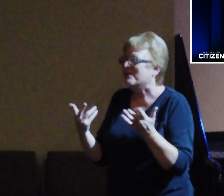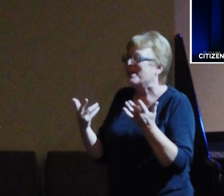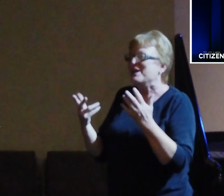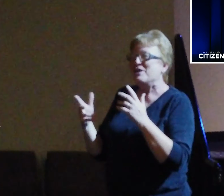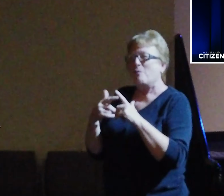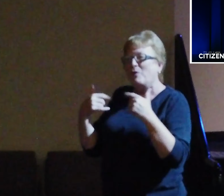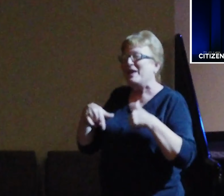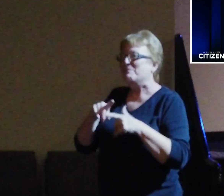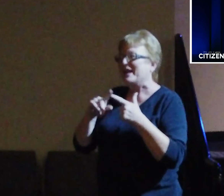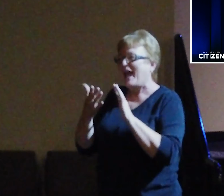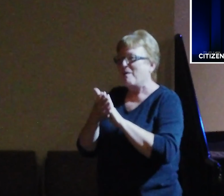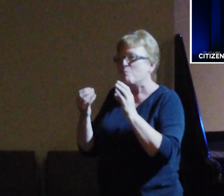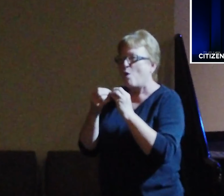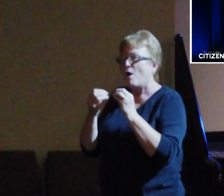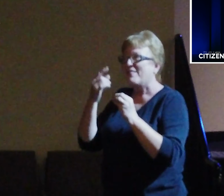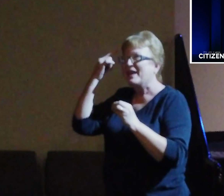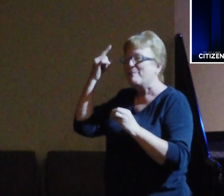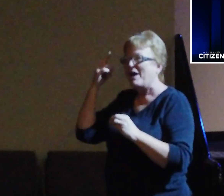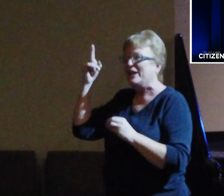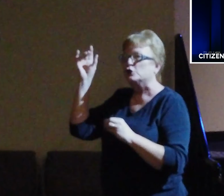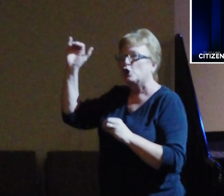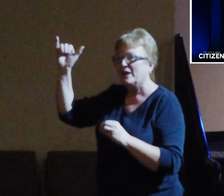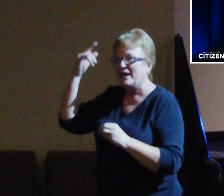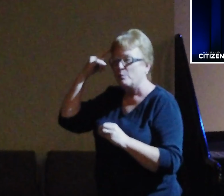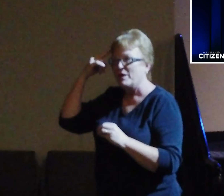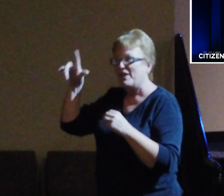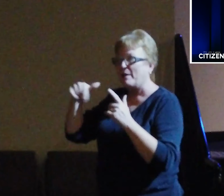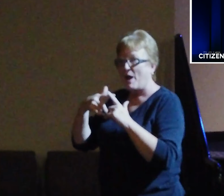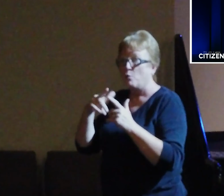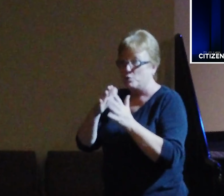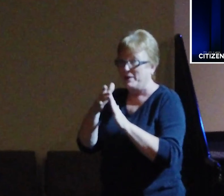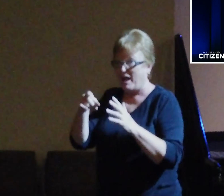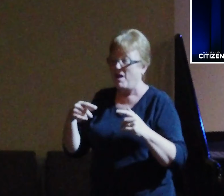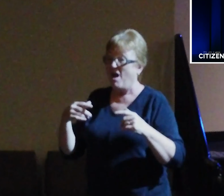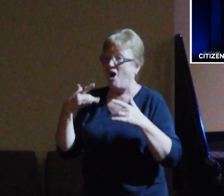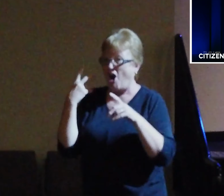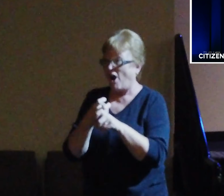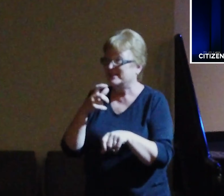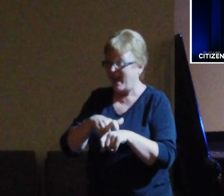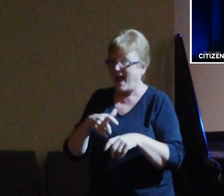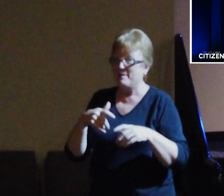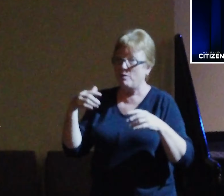we definitely become more eternally minded, don't we? And we look up more for Christ's return.